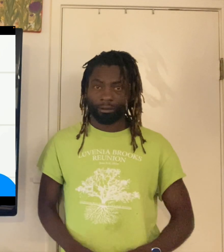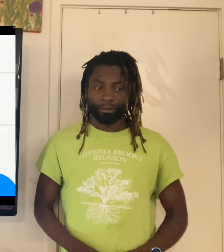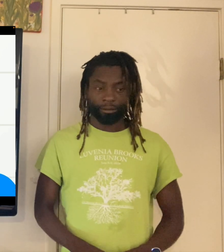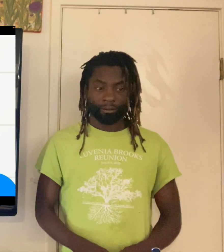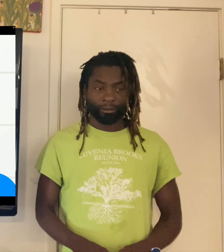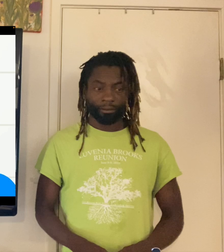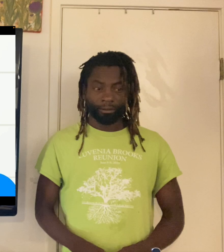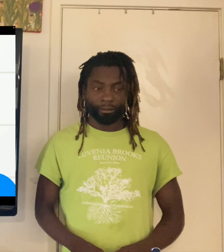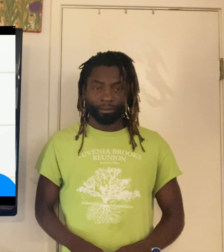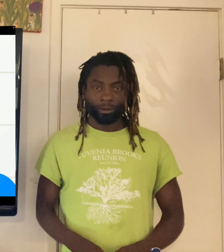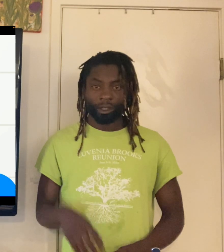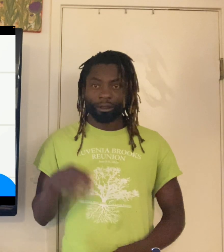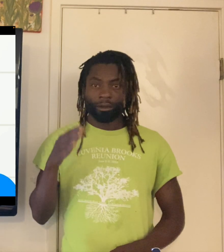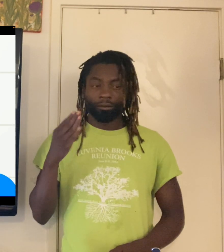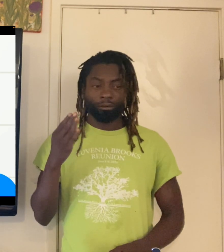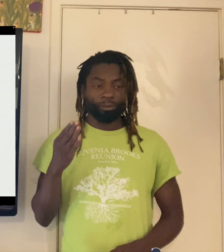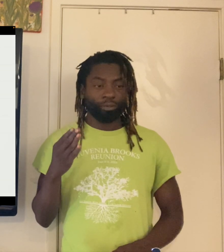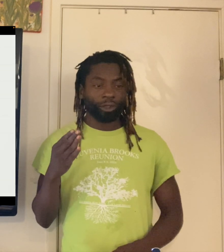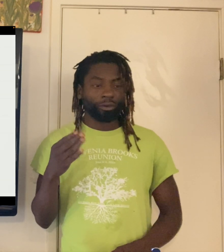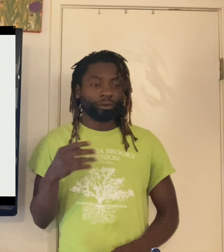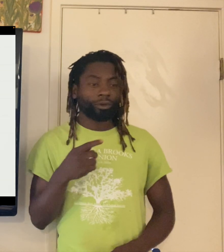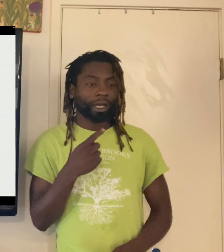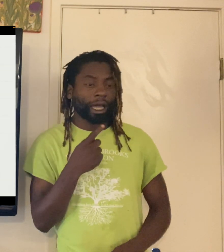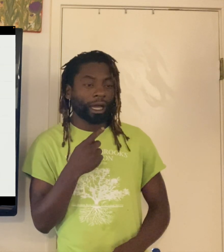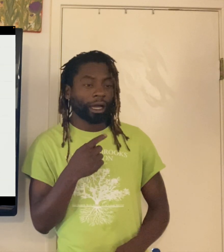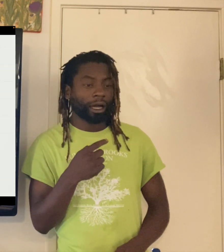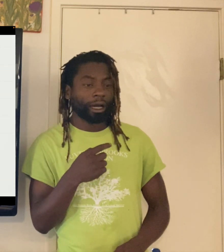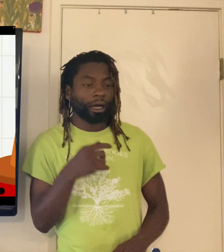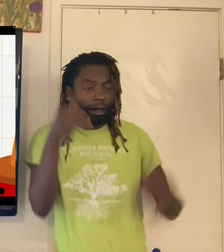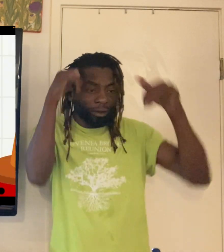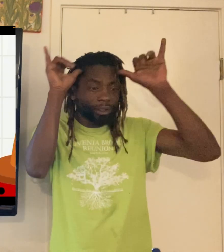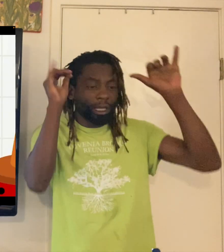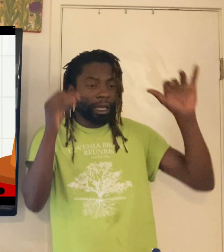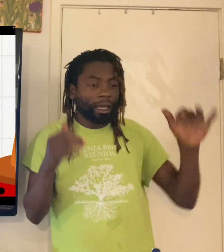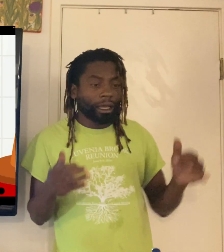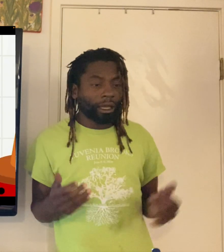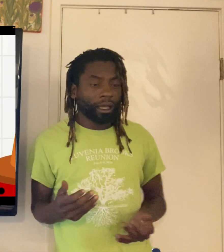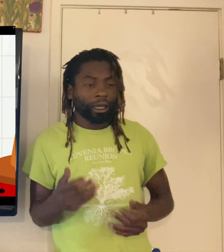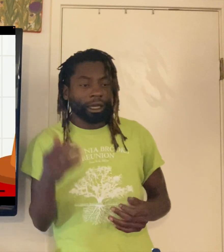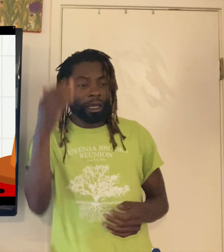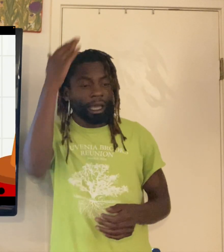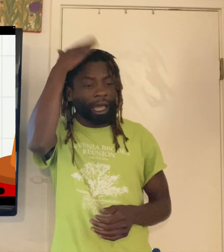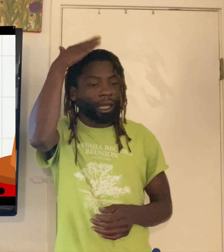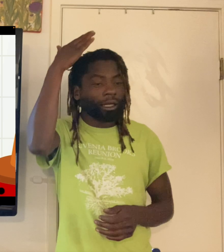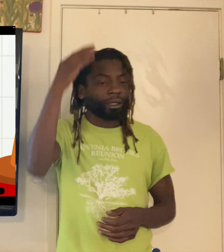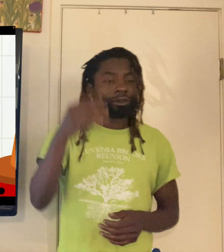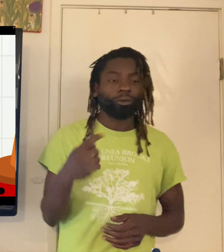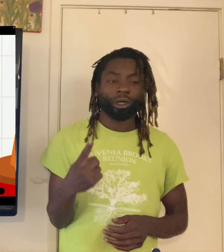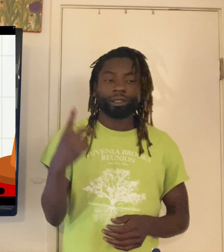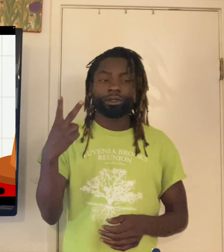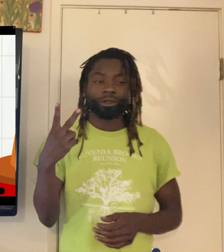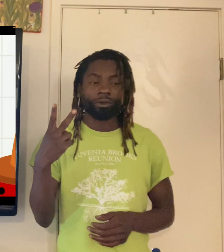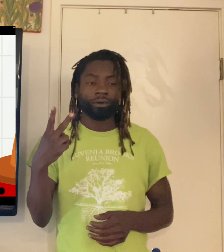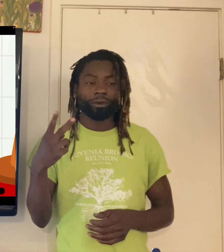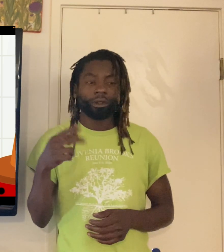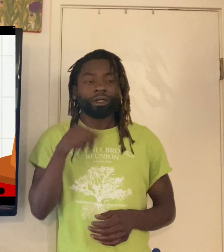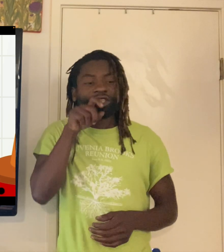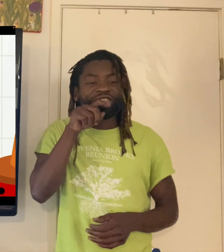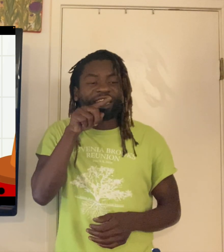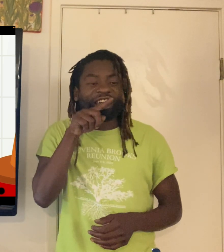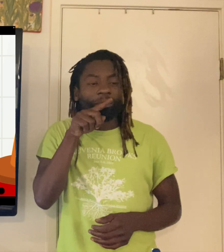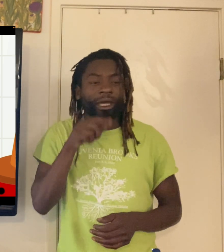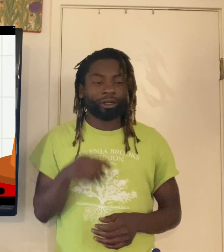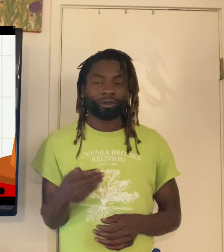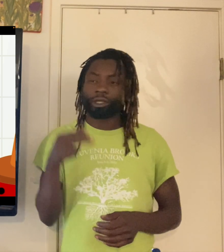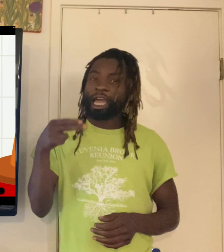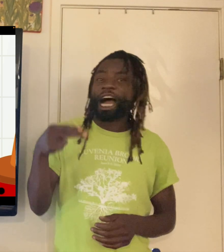the hat. So, blue cow's hat is 1, 2 salamanders long. Or